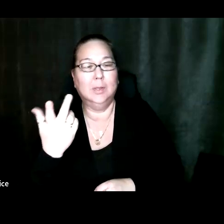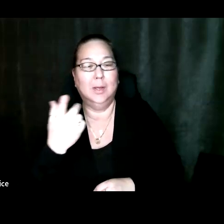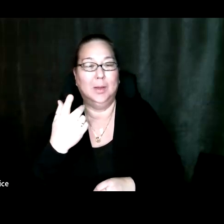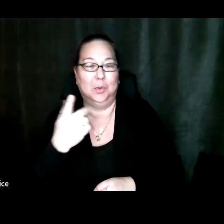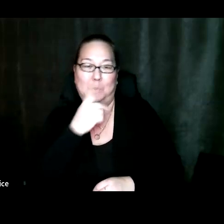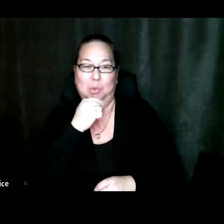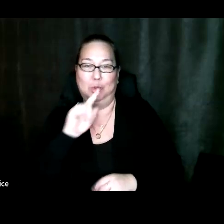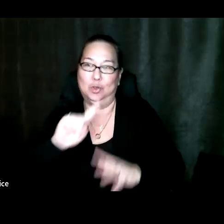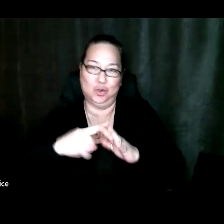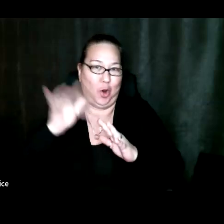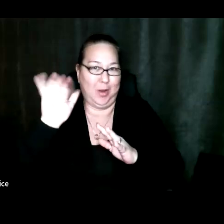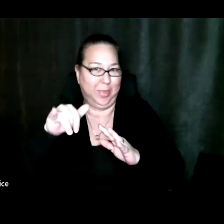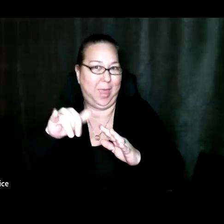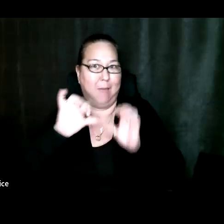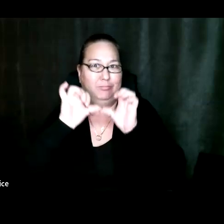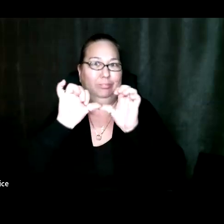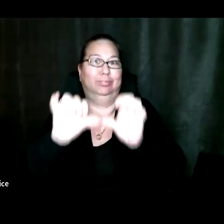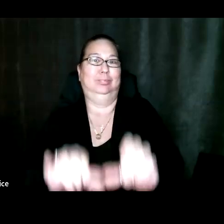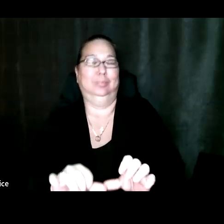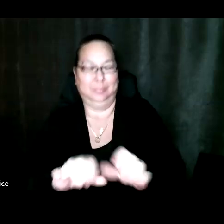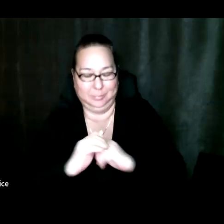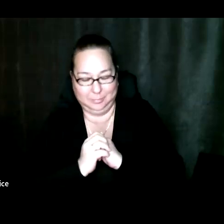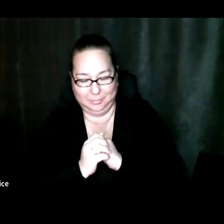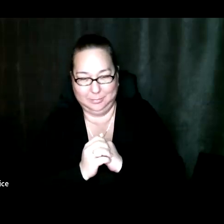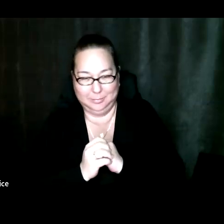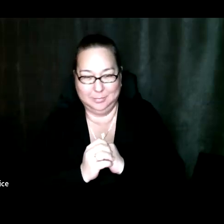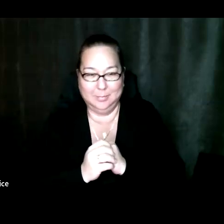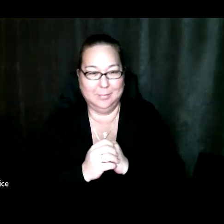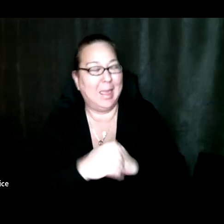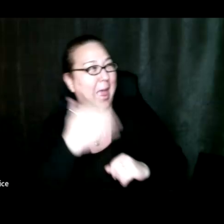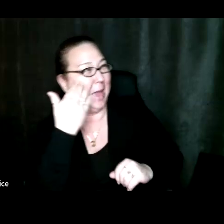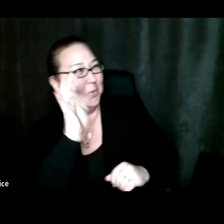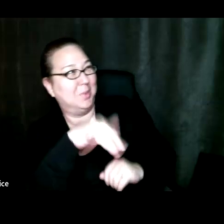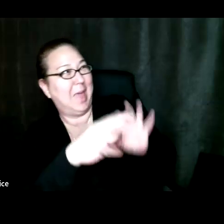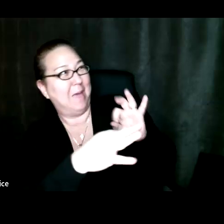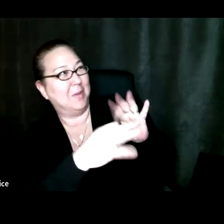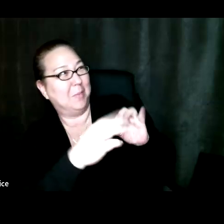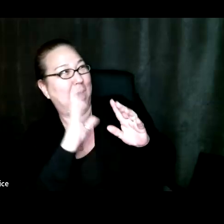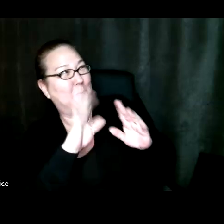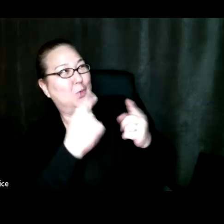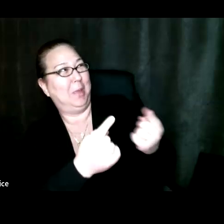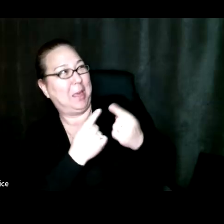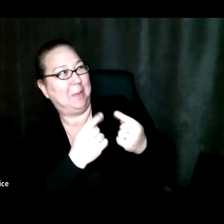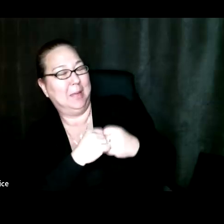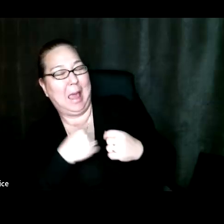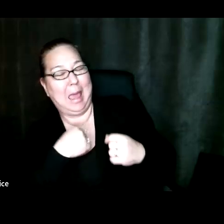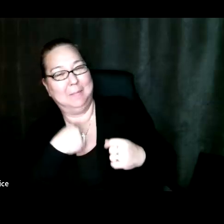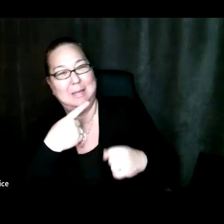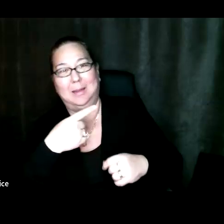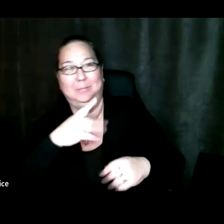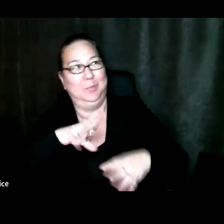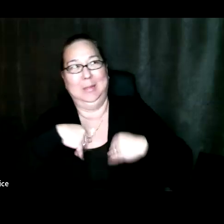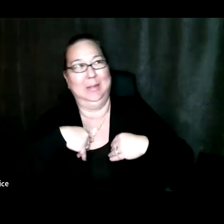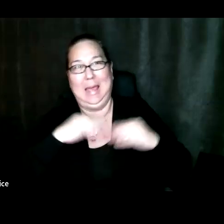be disappointed that 26,000 was left on the table. I knew the feedback was coming, Vice Chair. Well, I have to say, I have to sit here and take it. It's